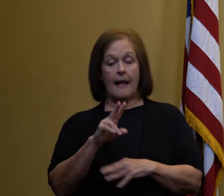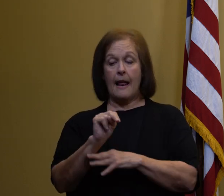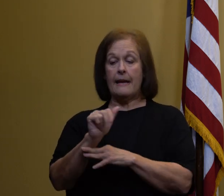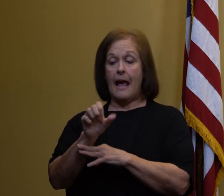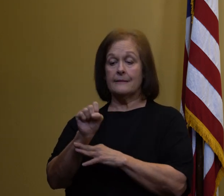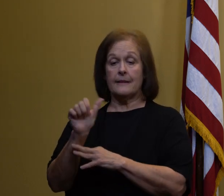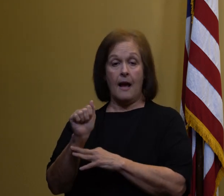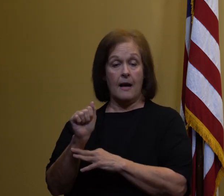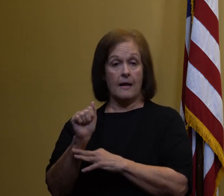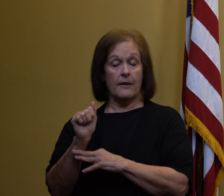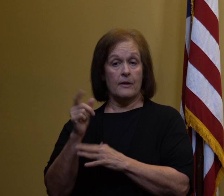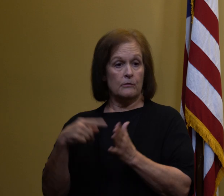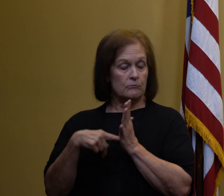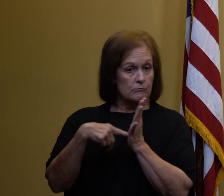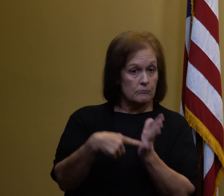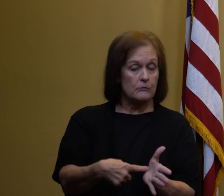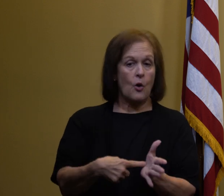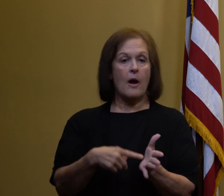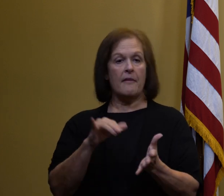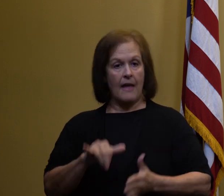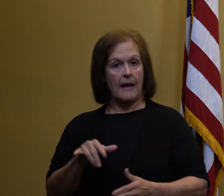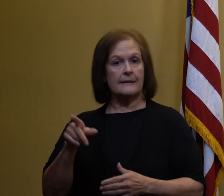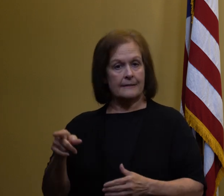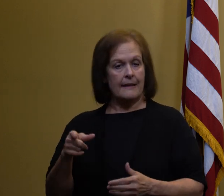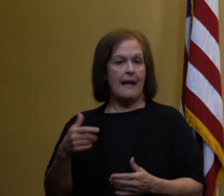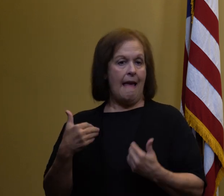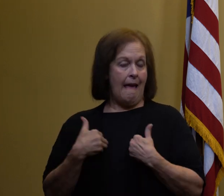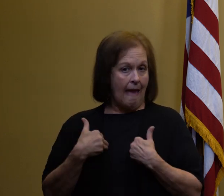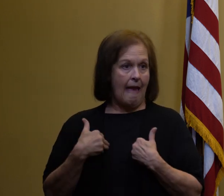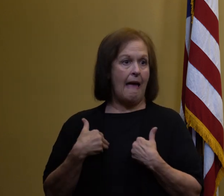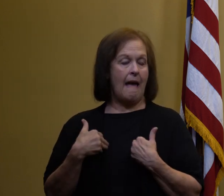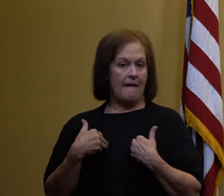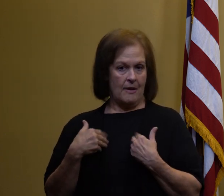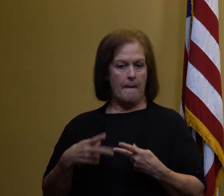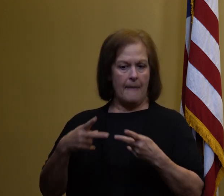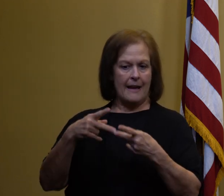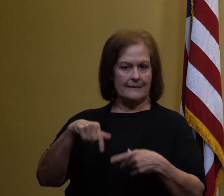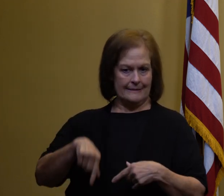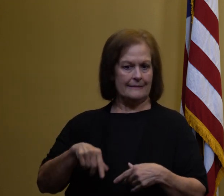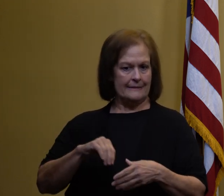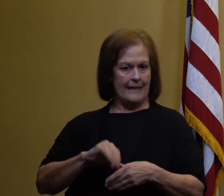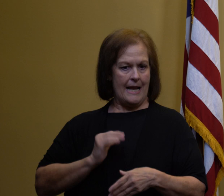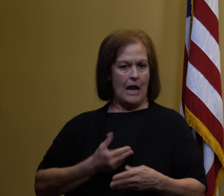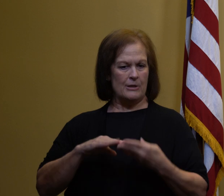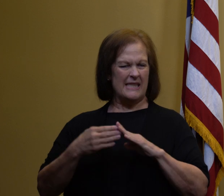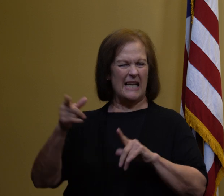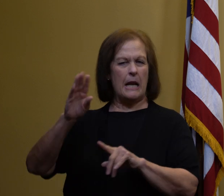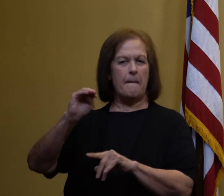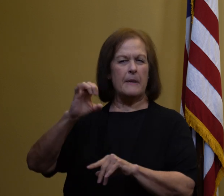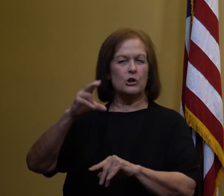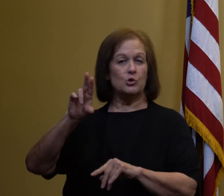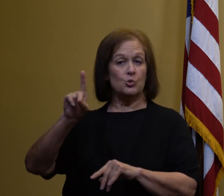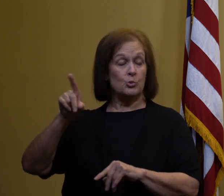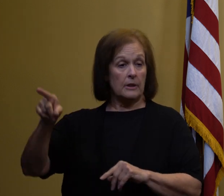NASA, showing and demonstrating that it has a place in this city. Of course, NASA Mishu. But I